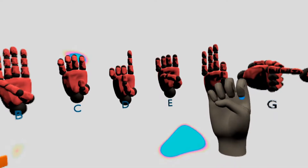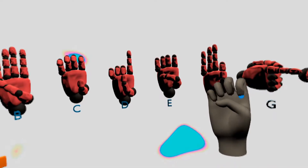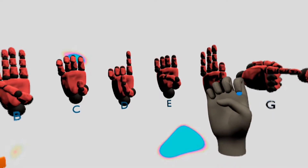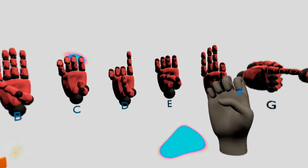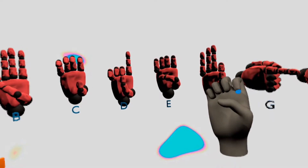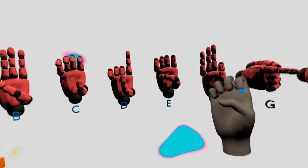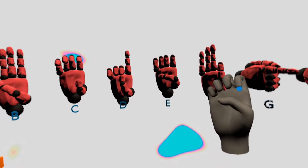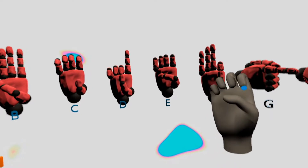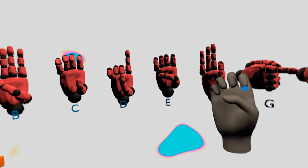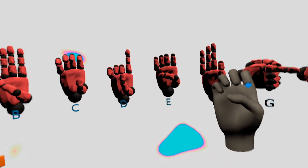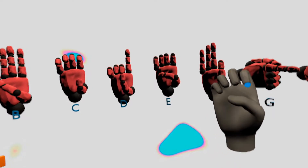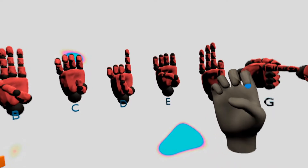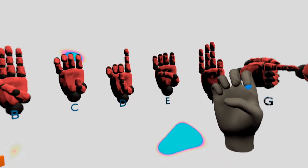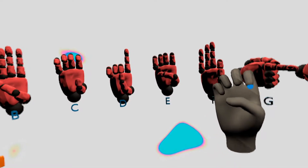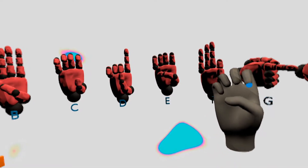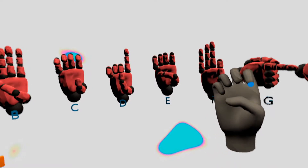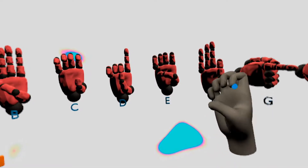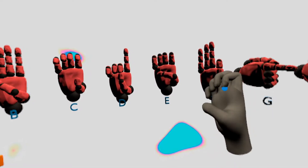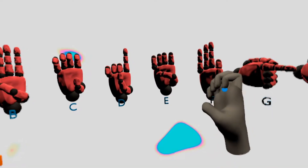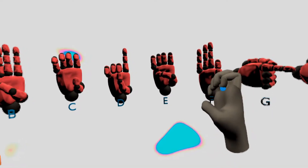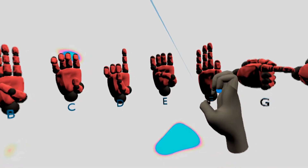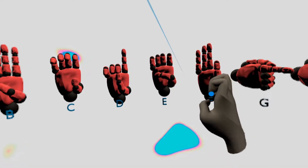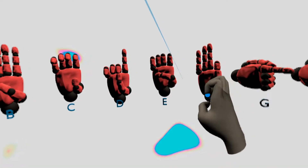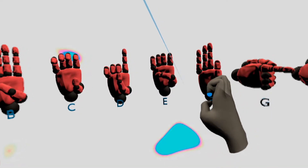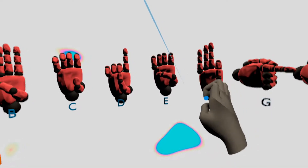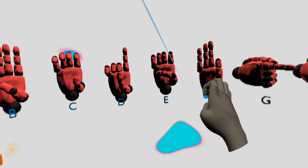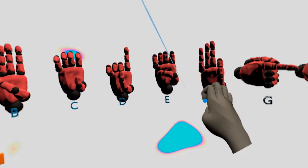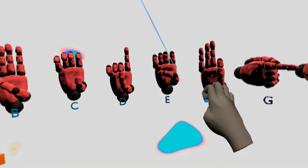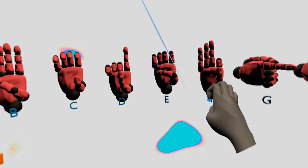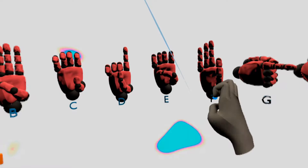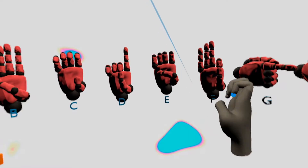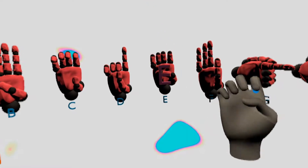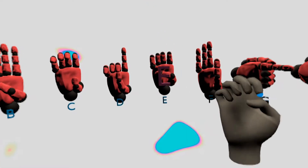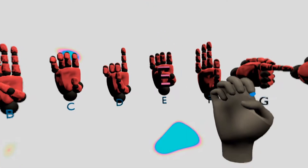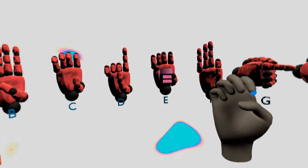This is very cool. This